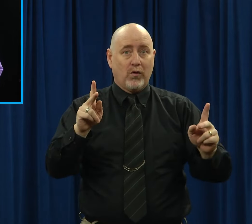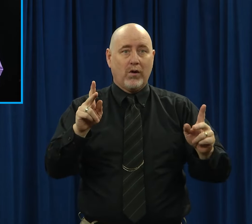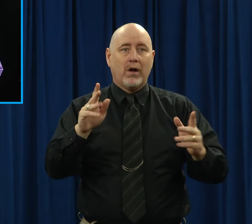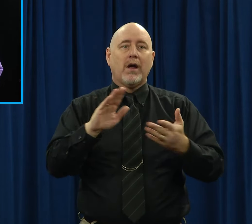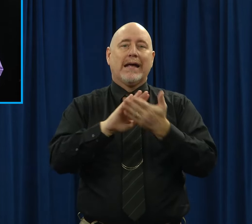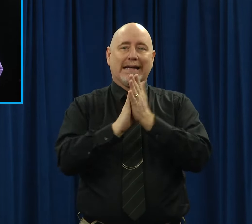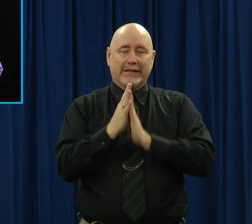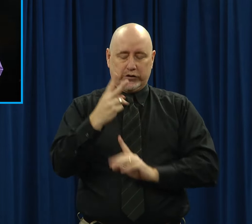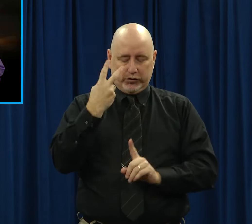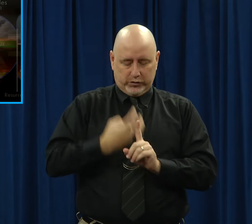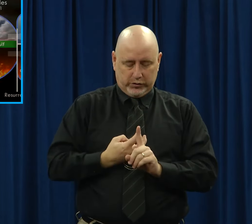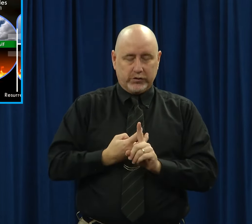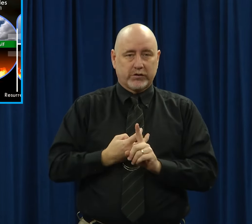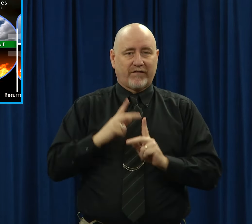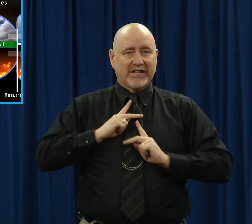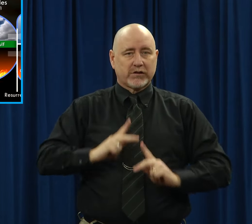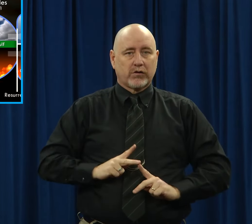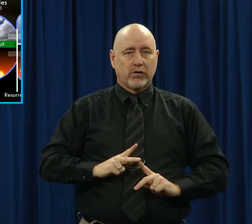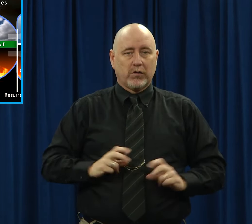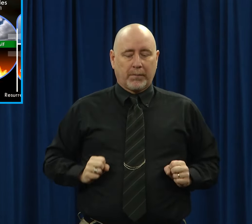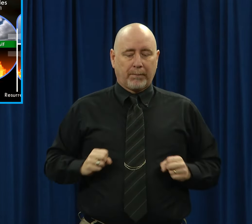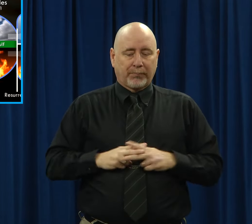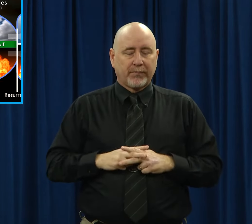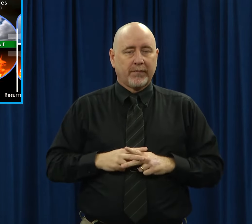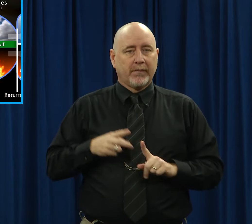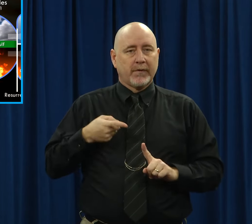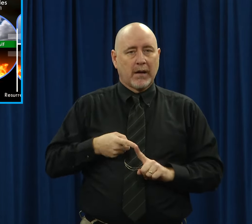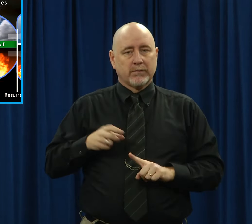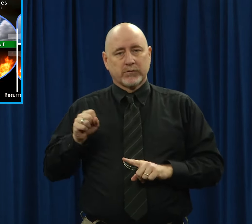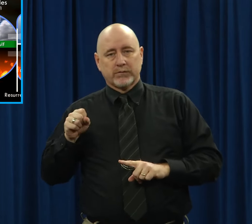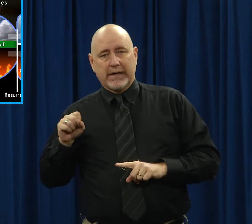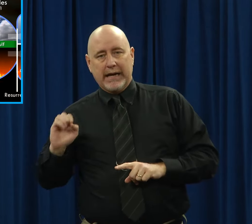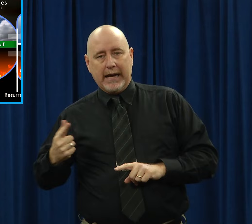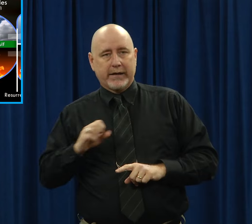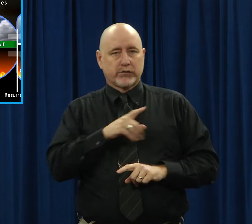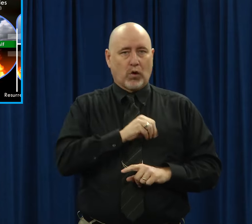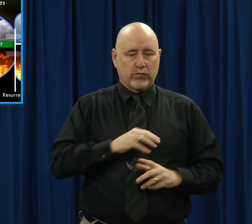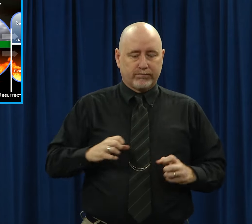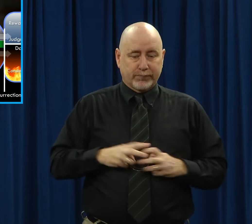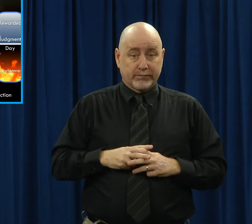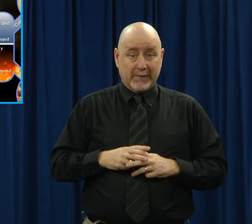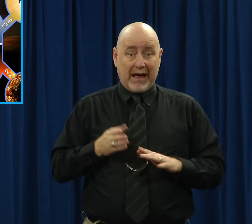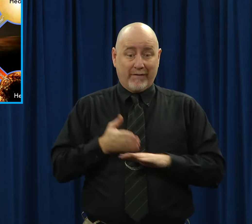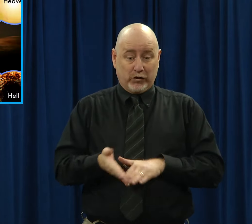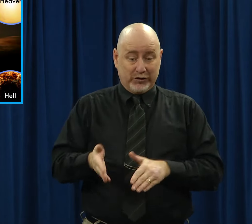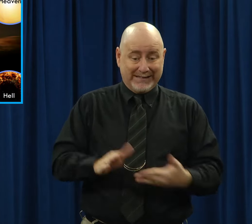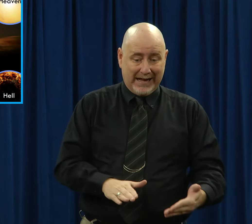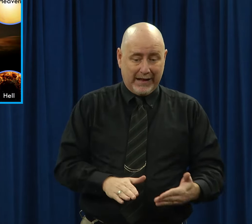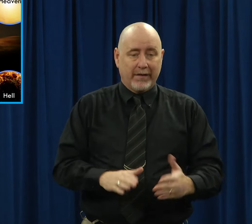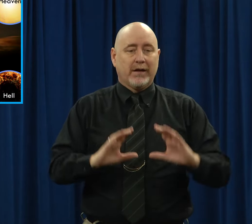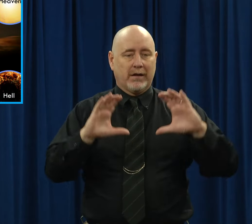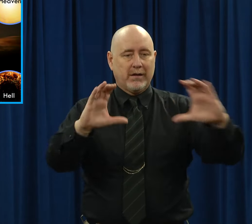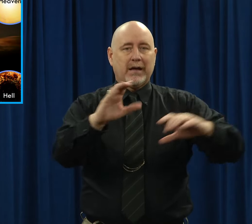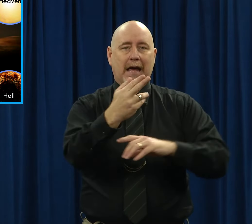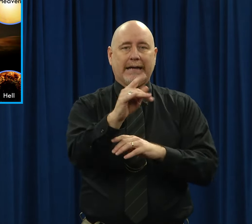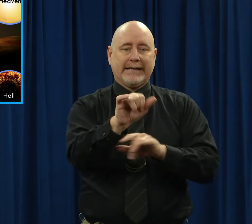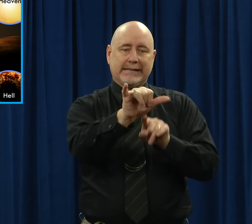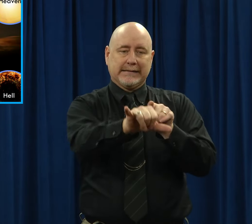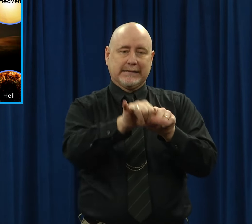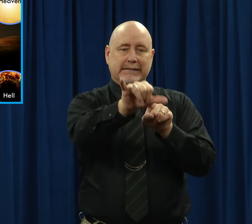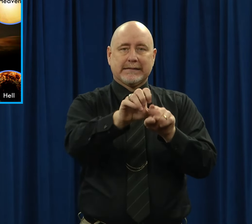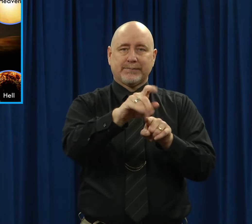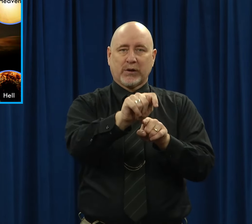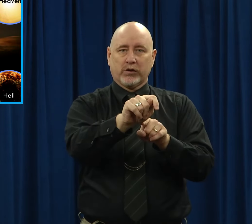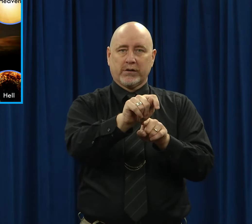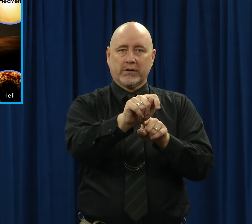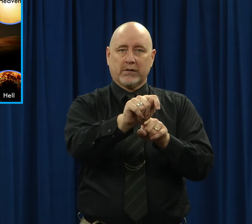man enters the physical body at the point of conception, and at death, it goes into Hades, where it